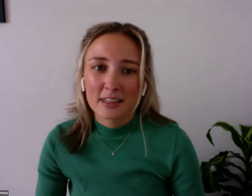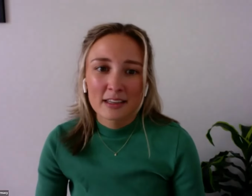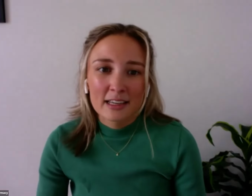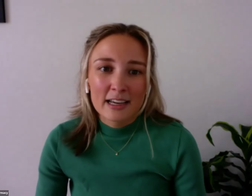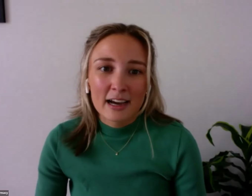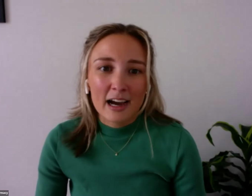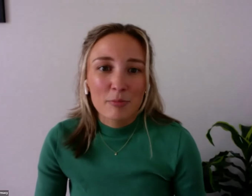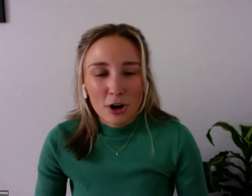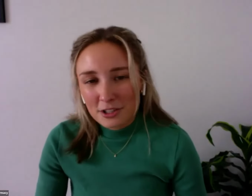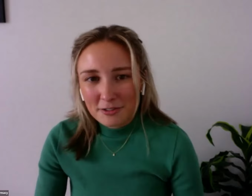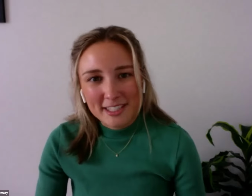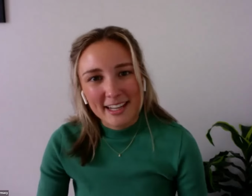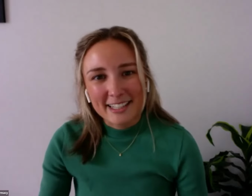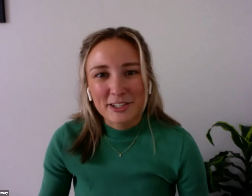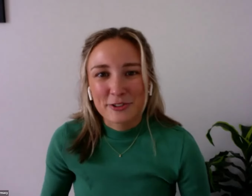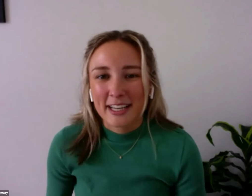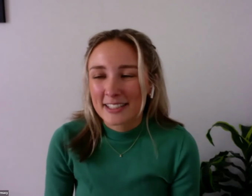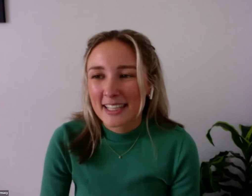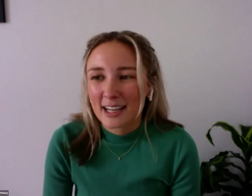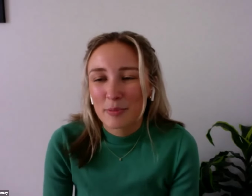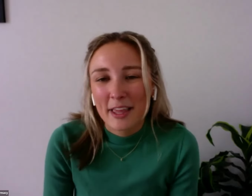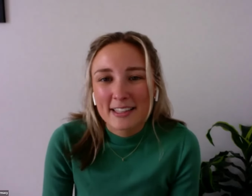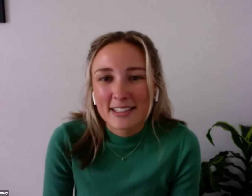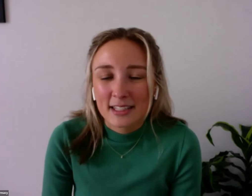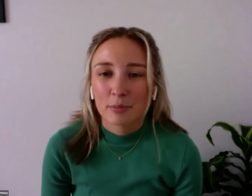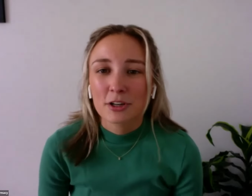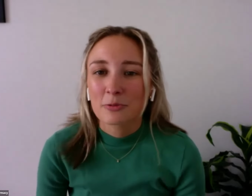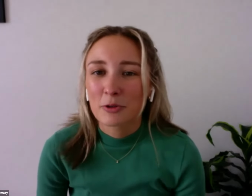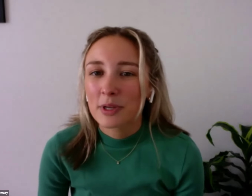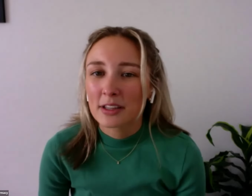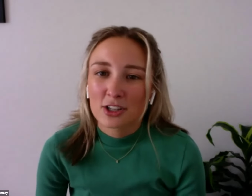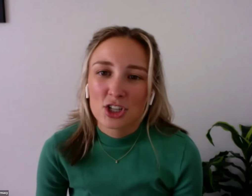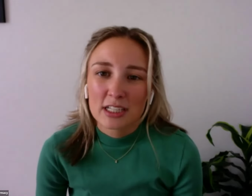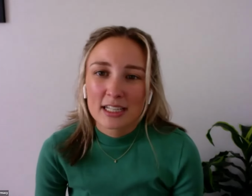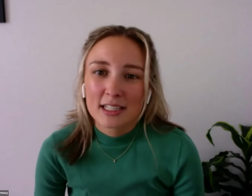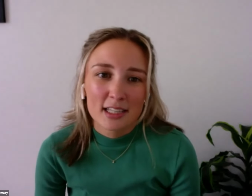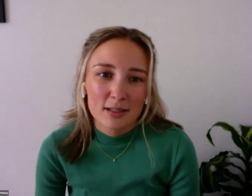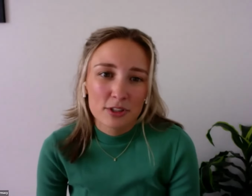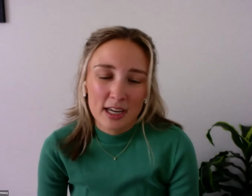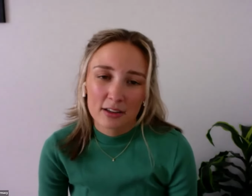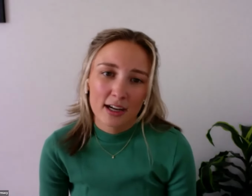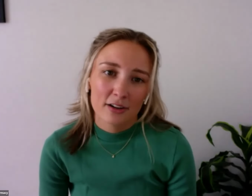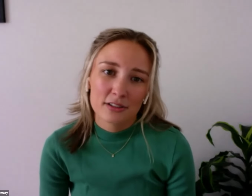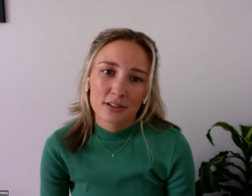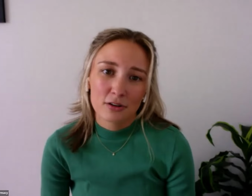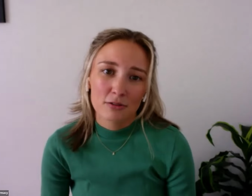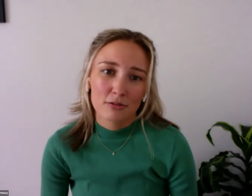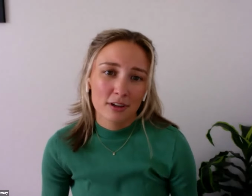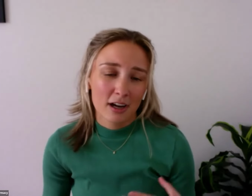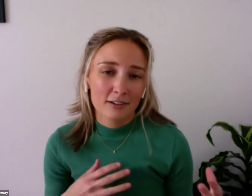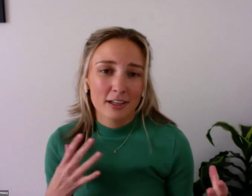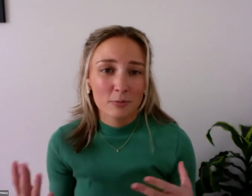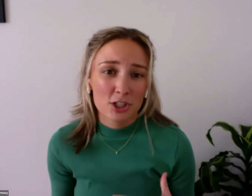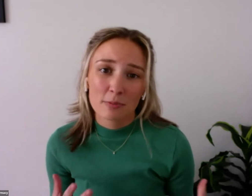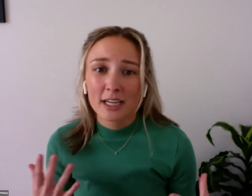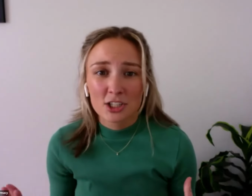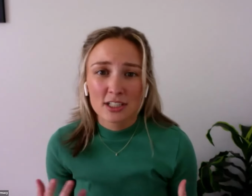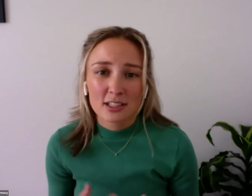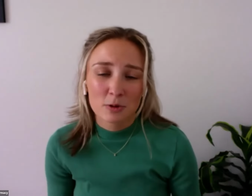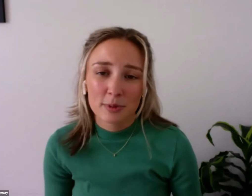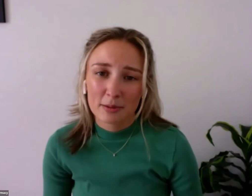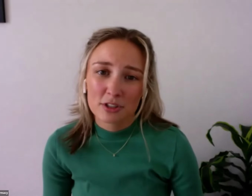soon. I'm also excited to announce that coming this summer, we will be launching accessible telehealth. So in